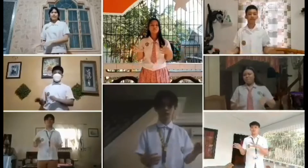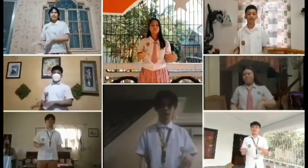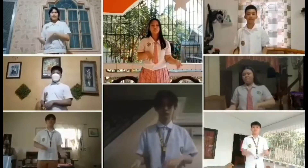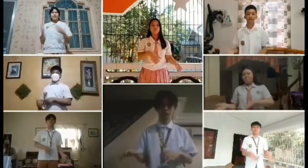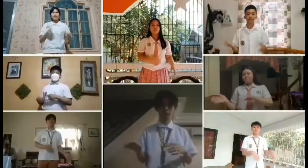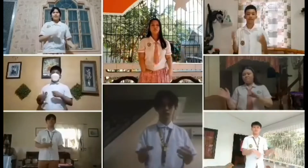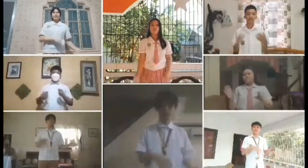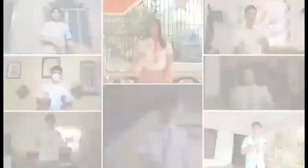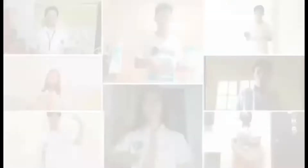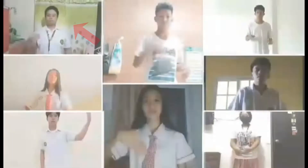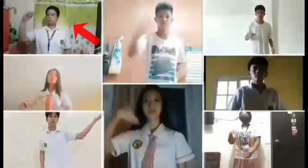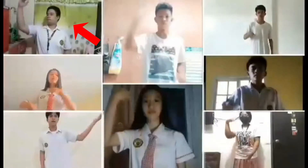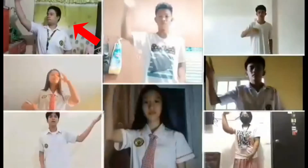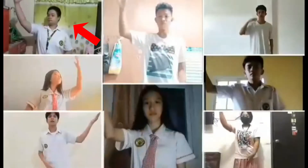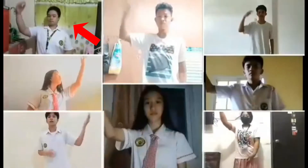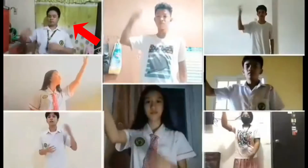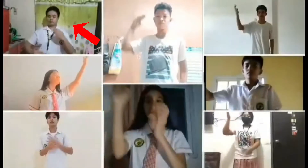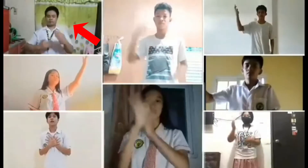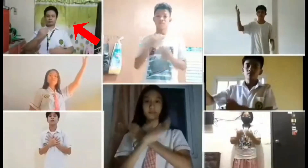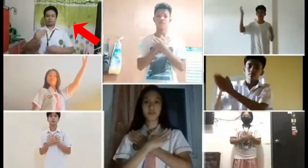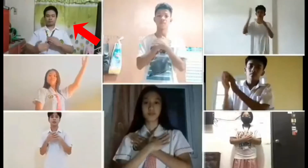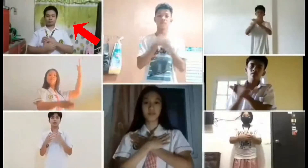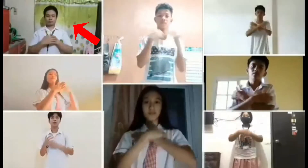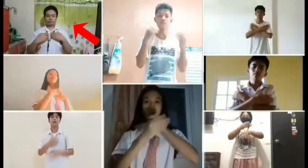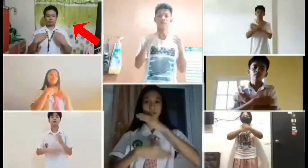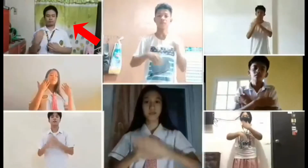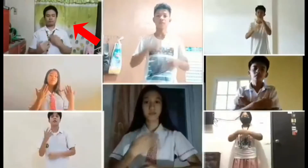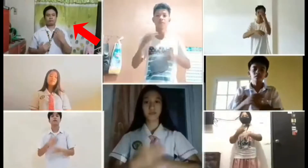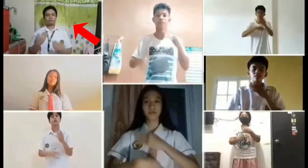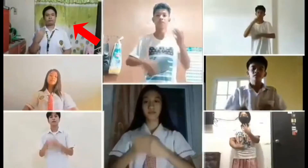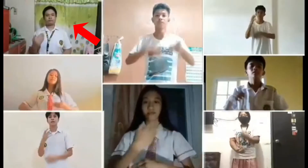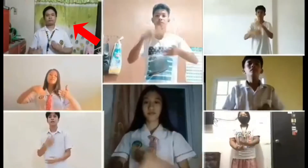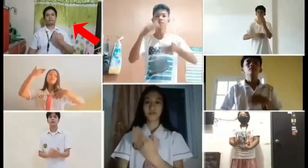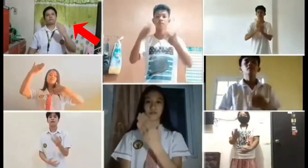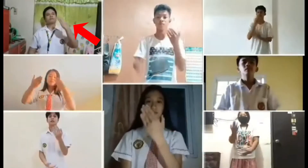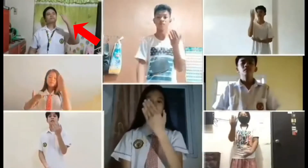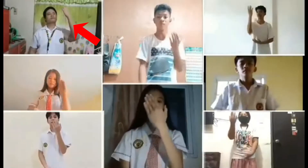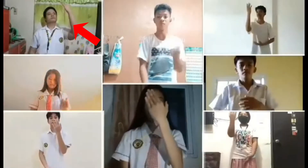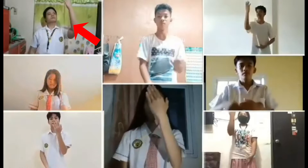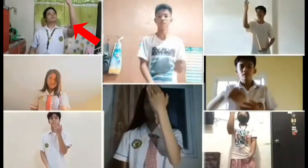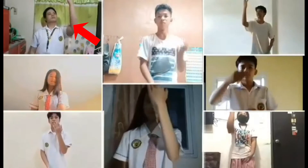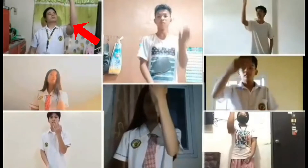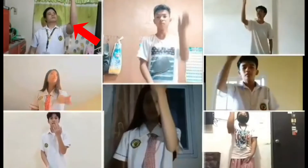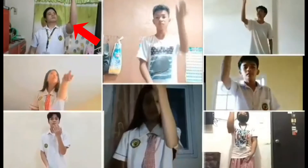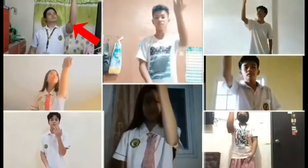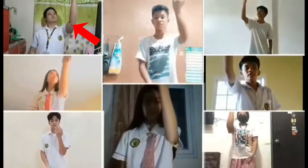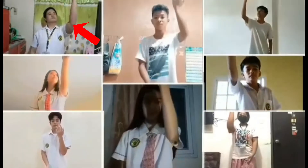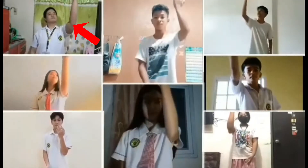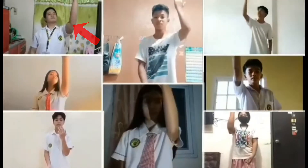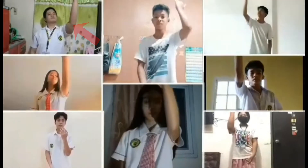for. It's to know and love and serve God.